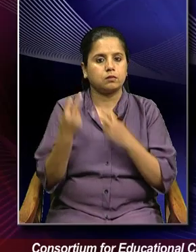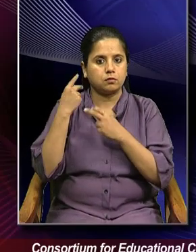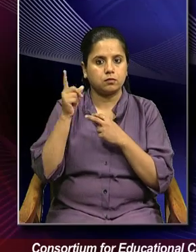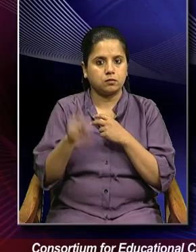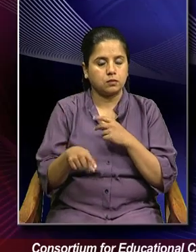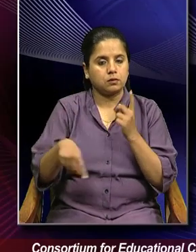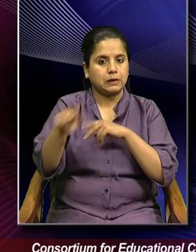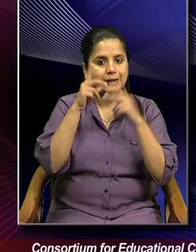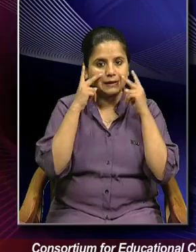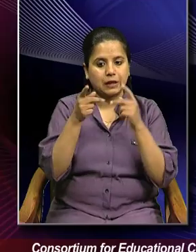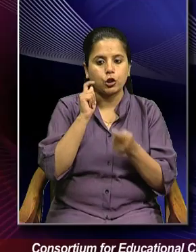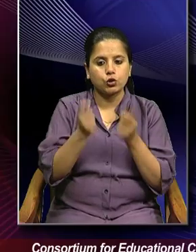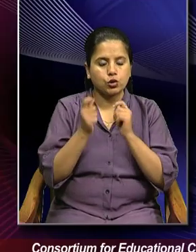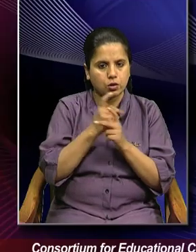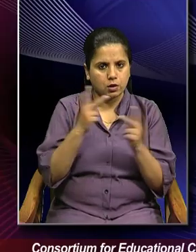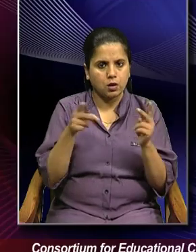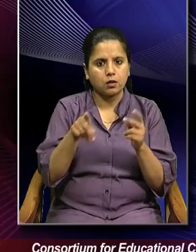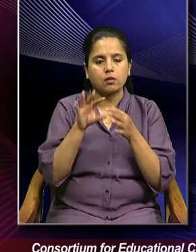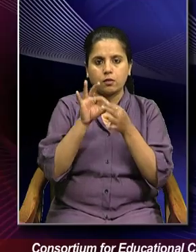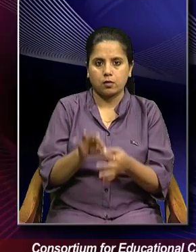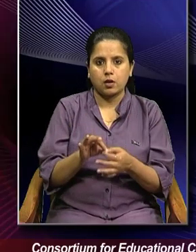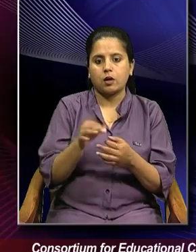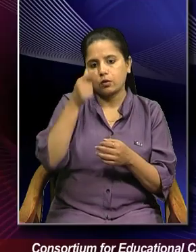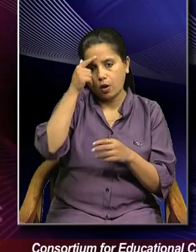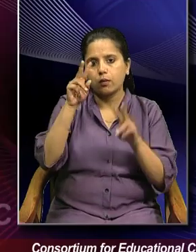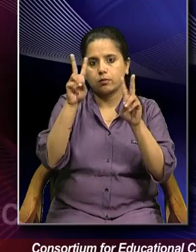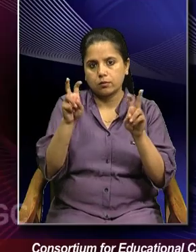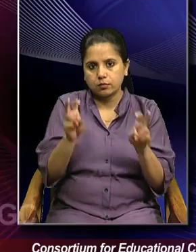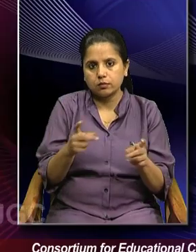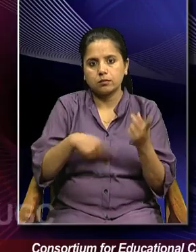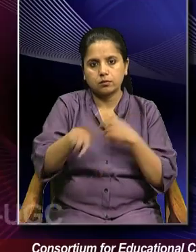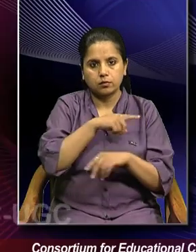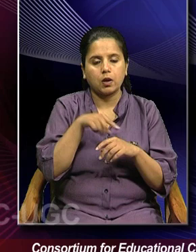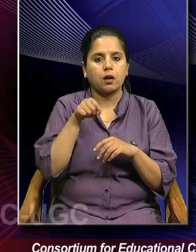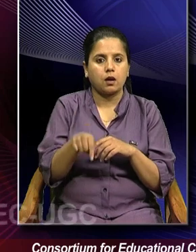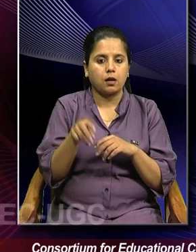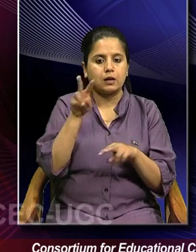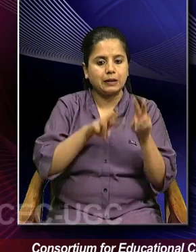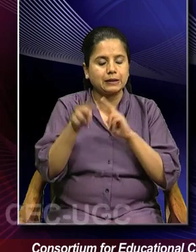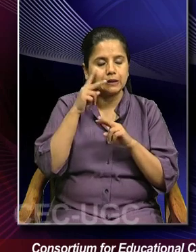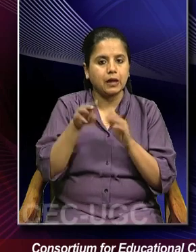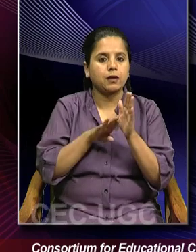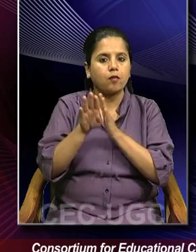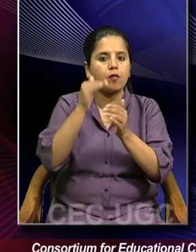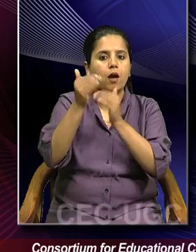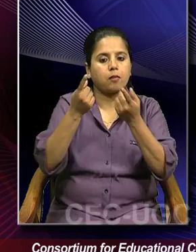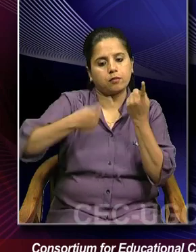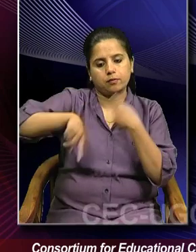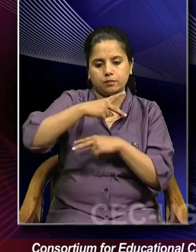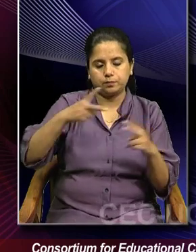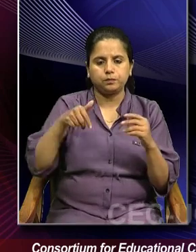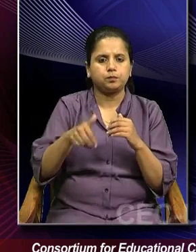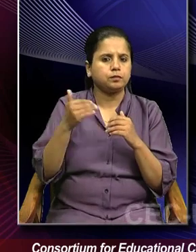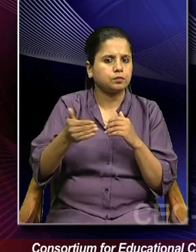these changes with respect to issues concerning development amongst others. Moving